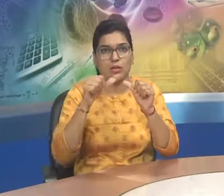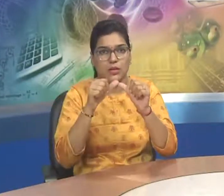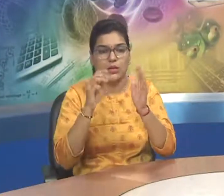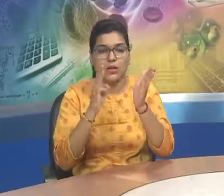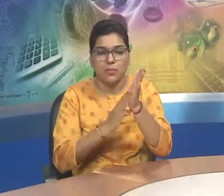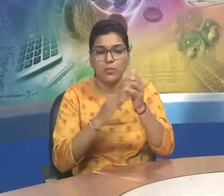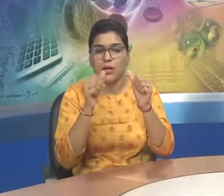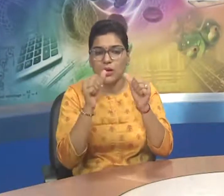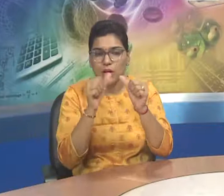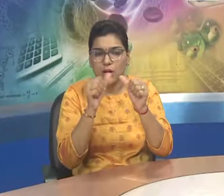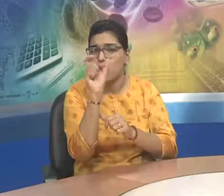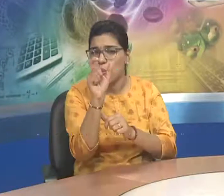Fakama,